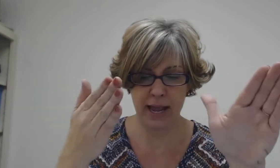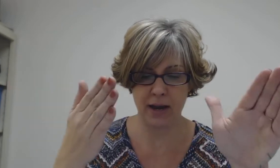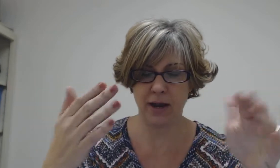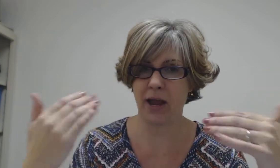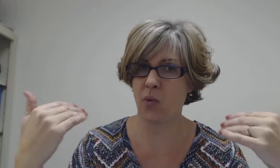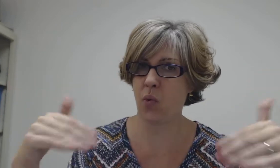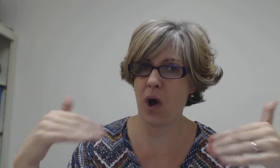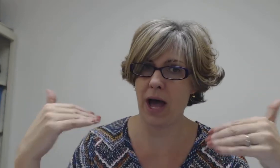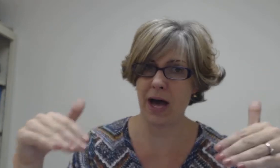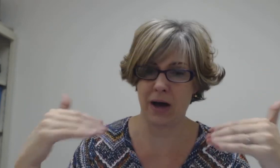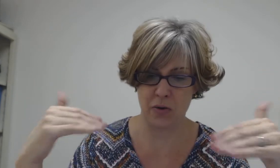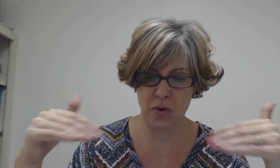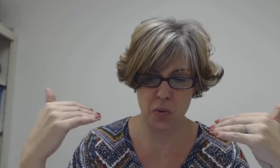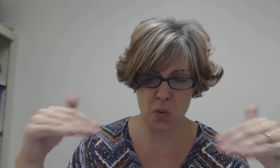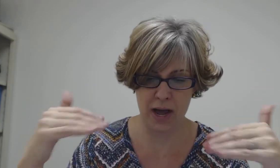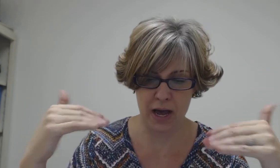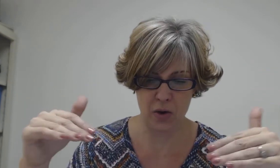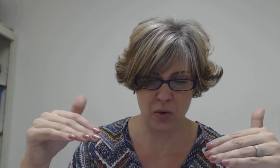Plan, and Wow, Wow,